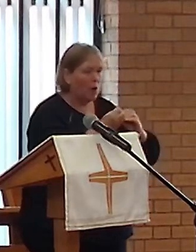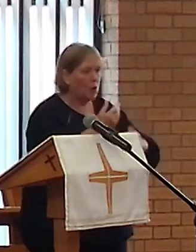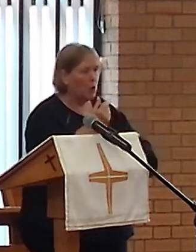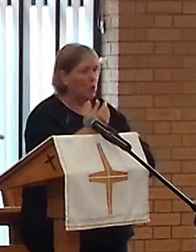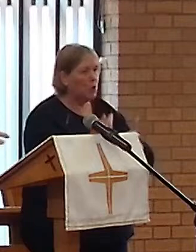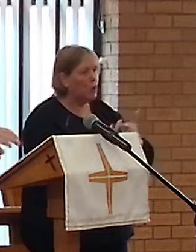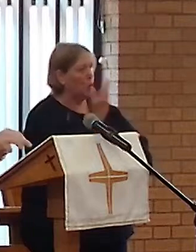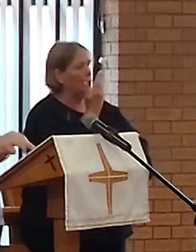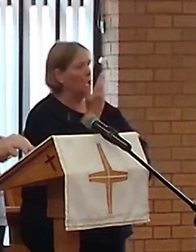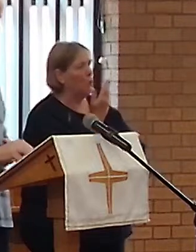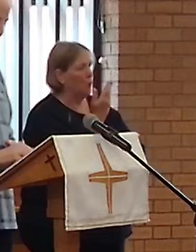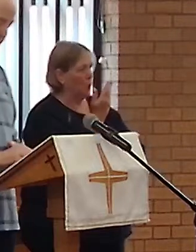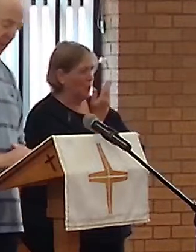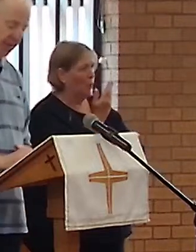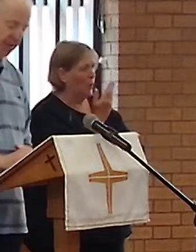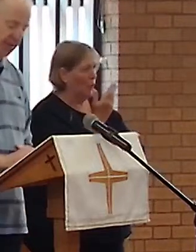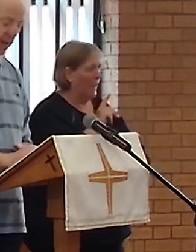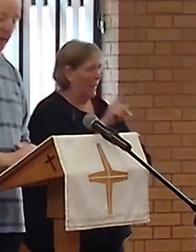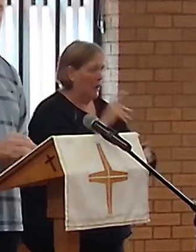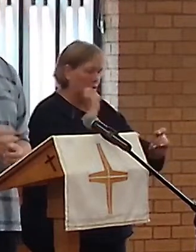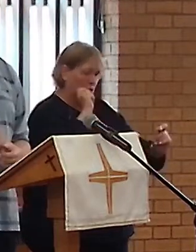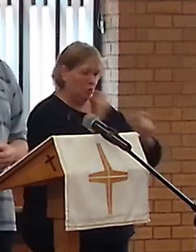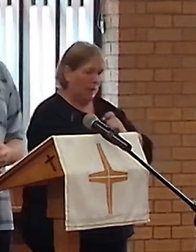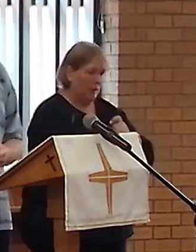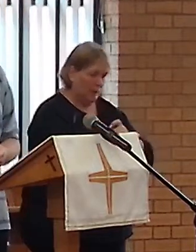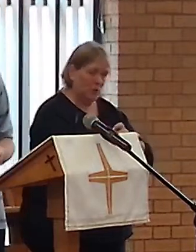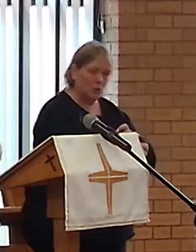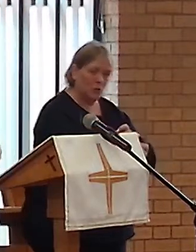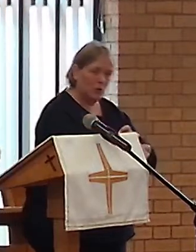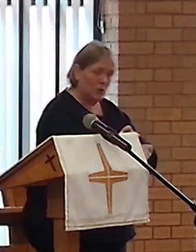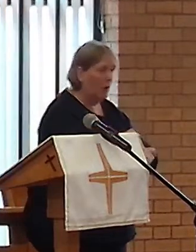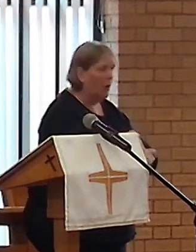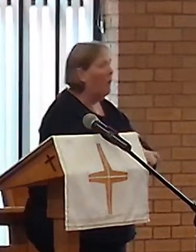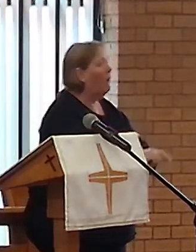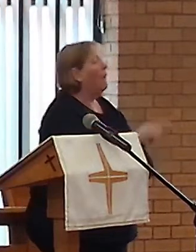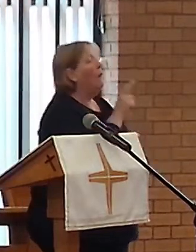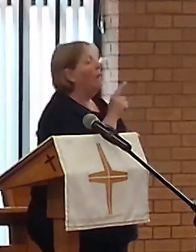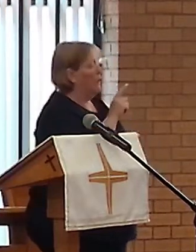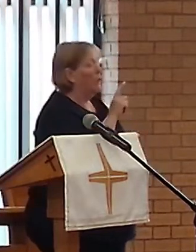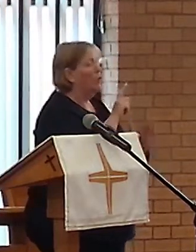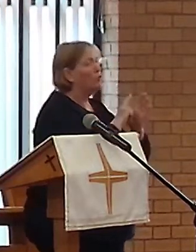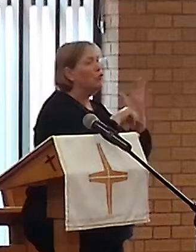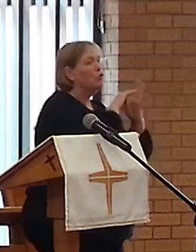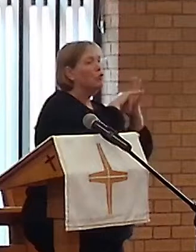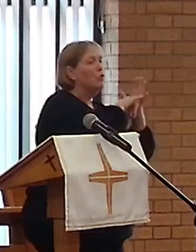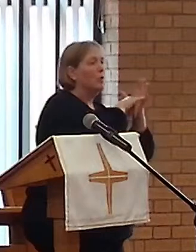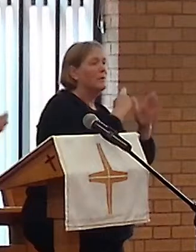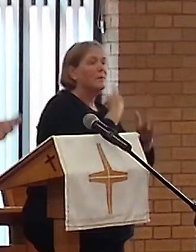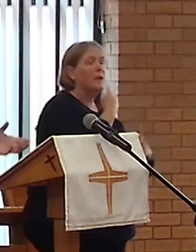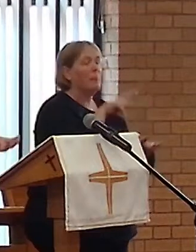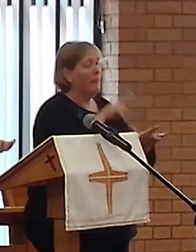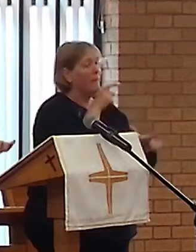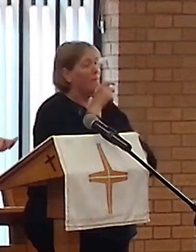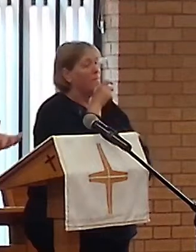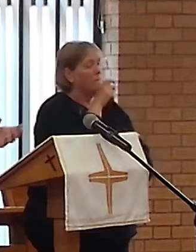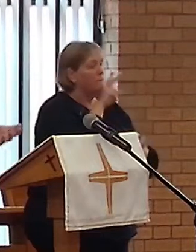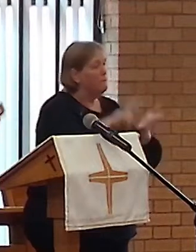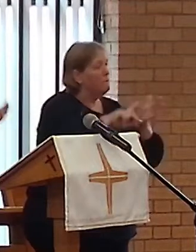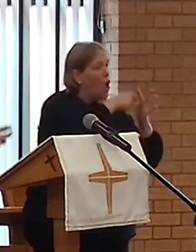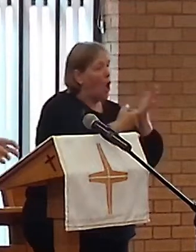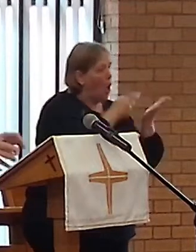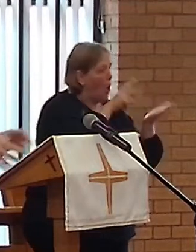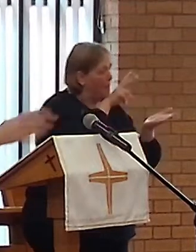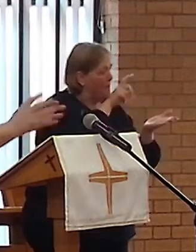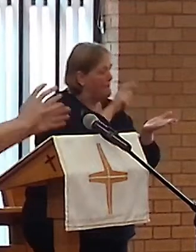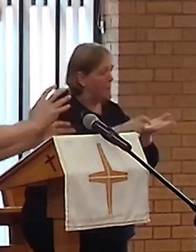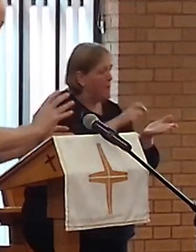23. John Stott in his commentary says this: this verb is a present indicative, infinitive. It indicates that in addition